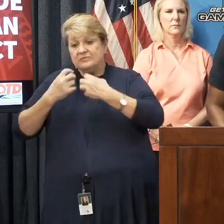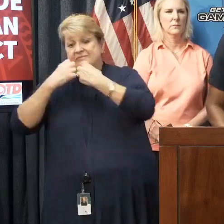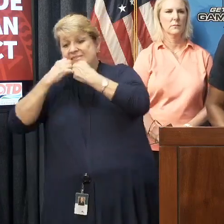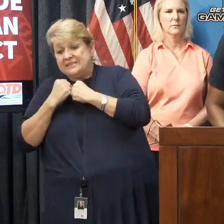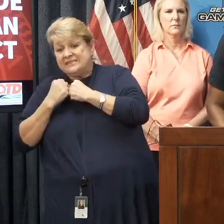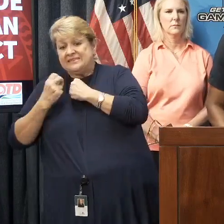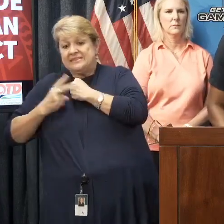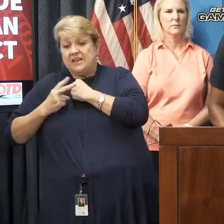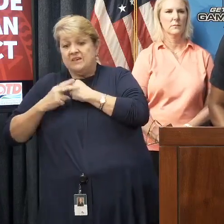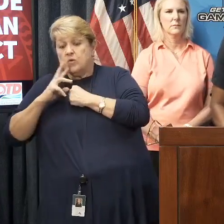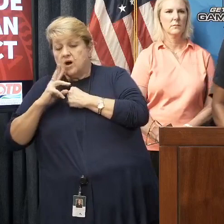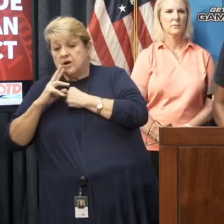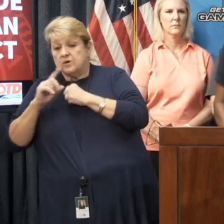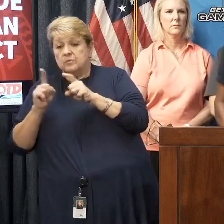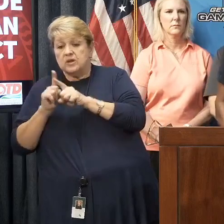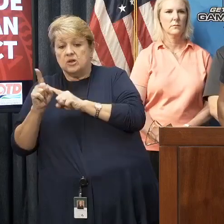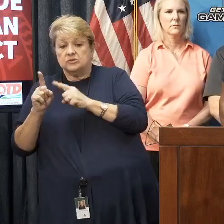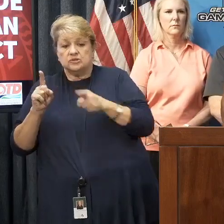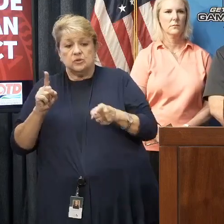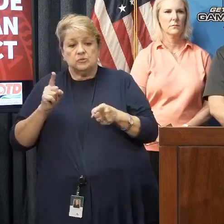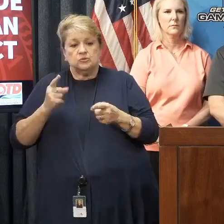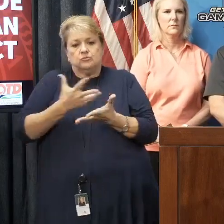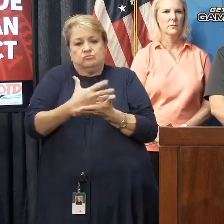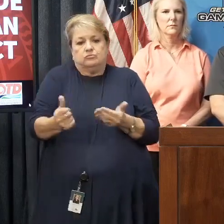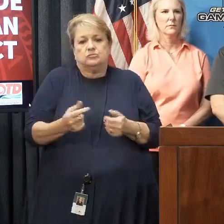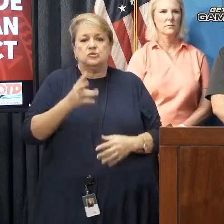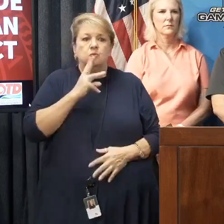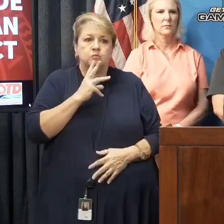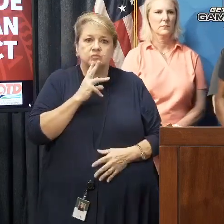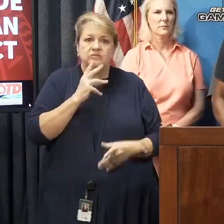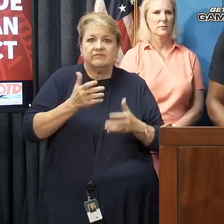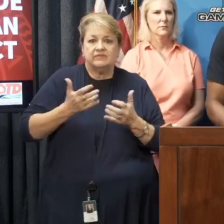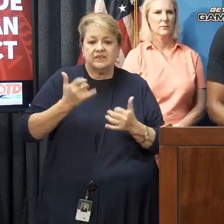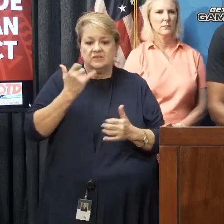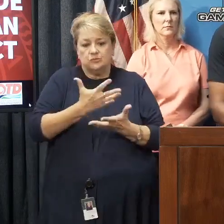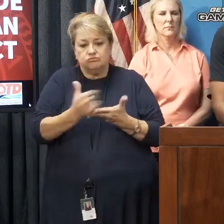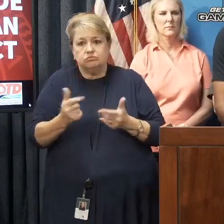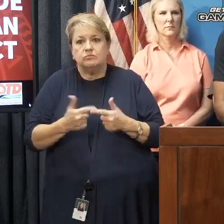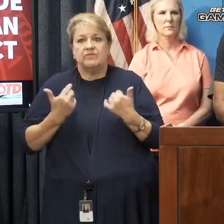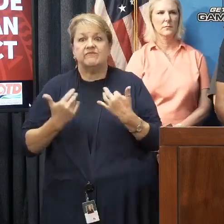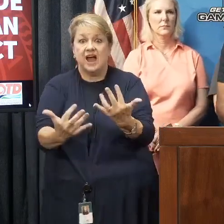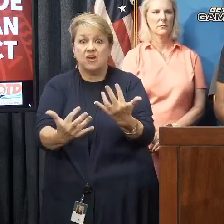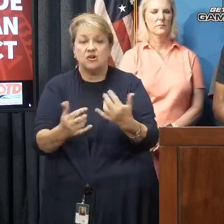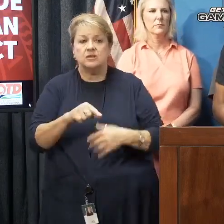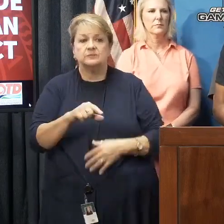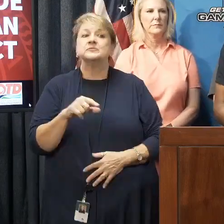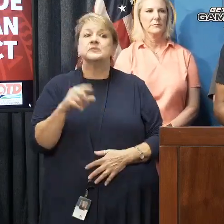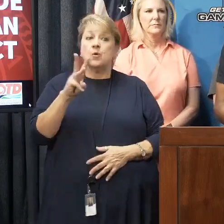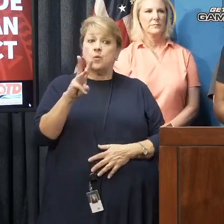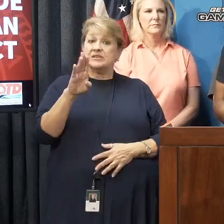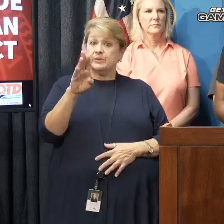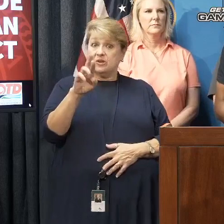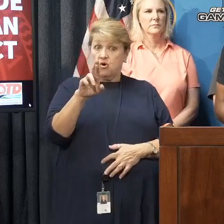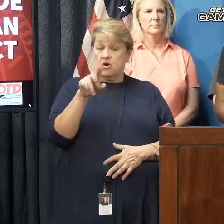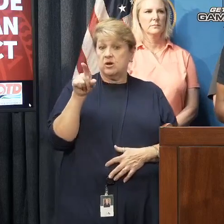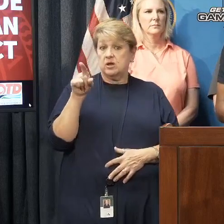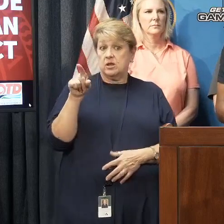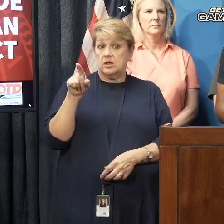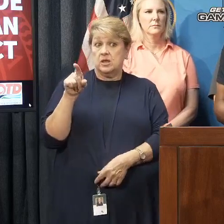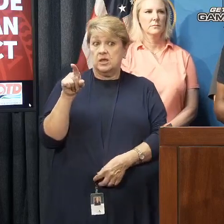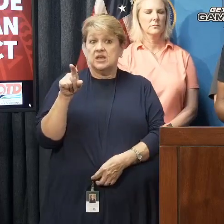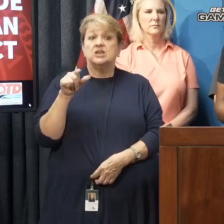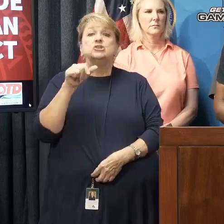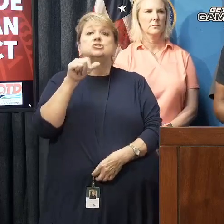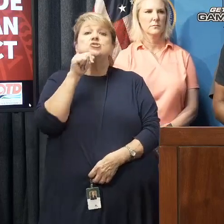to distinguish the fire? Well, and I think if I remember correctly, West Baton Rouge asked that you do